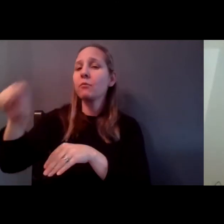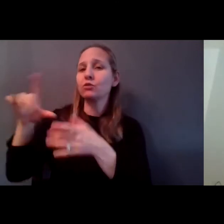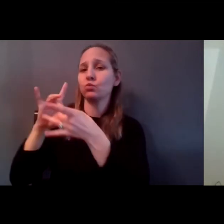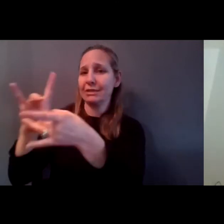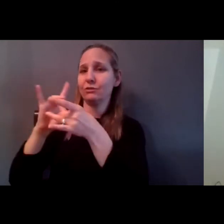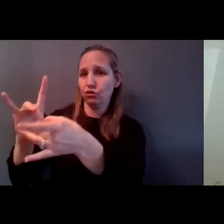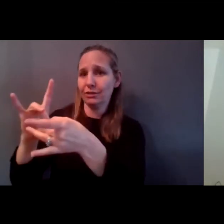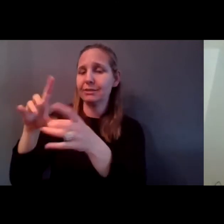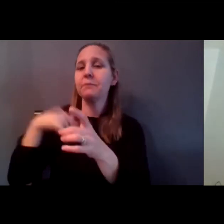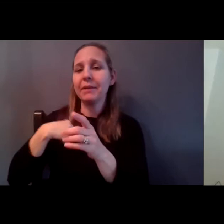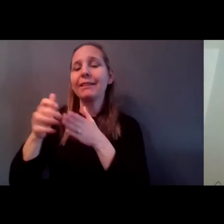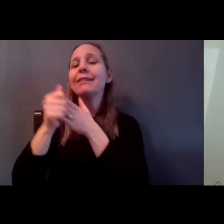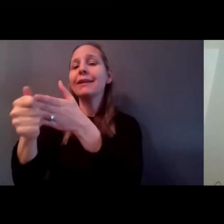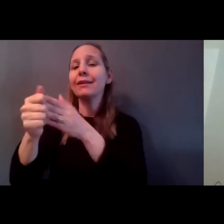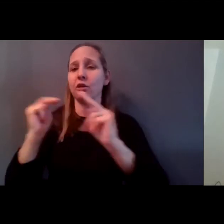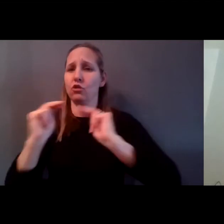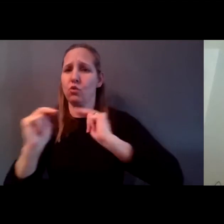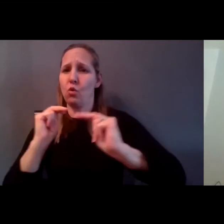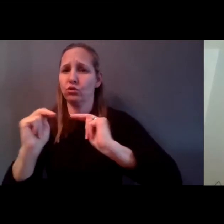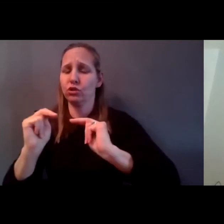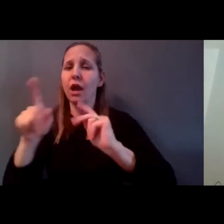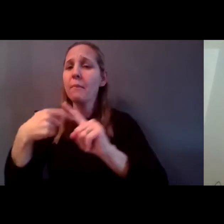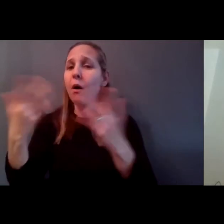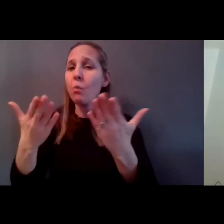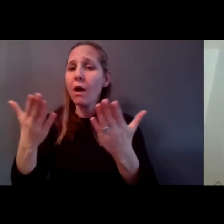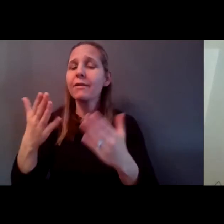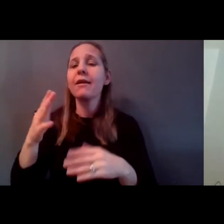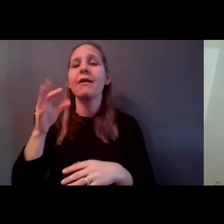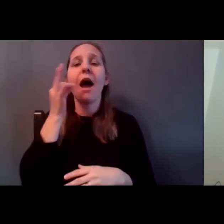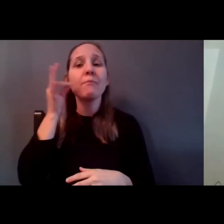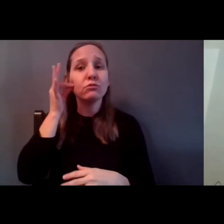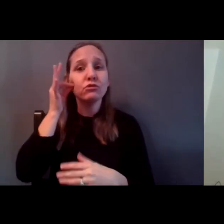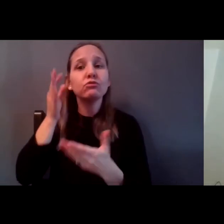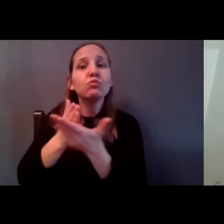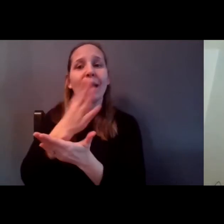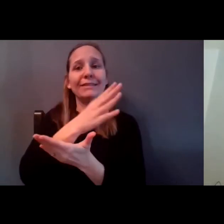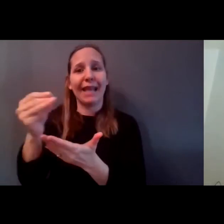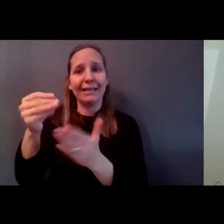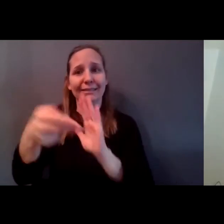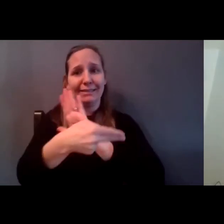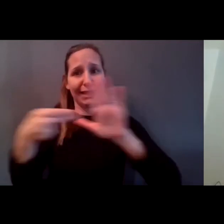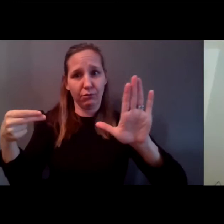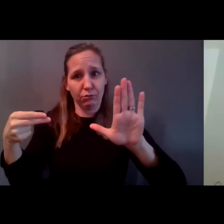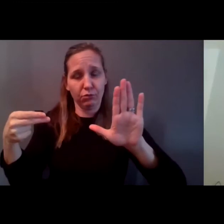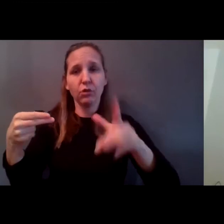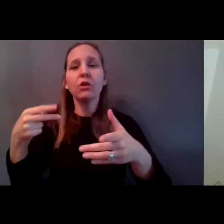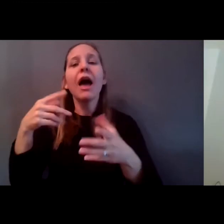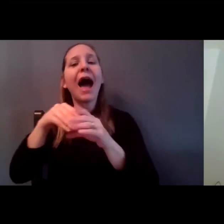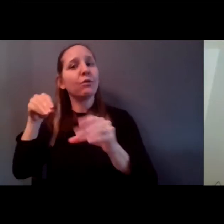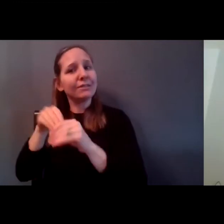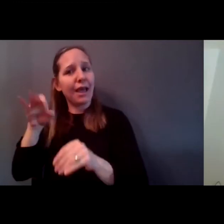lead negotiators in Aboriginal rights and title outside of treaties. So I'm gonna speak mostly